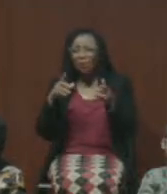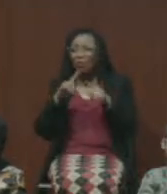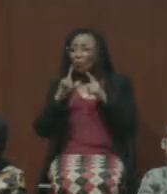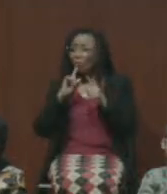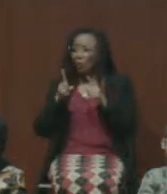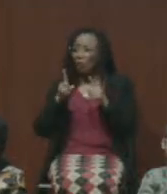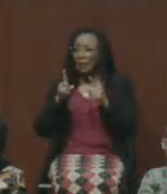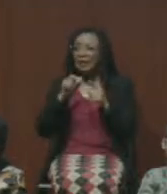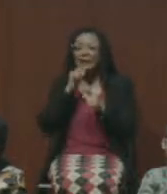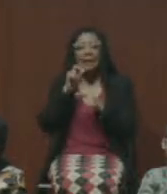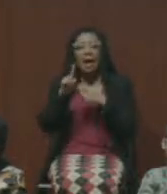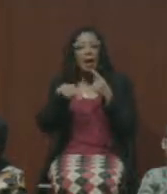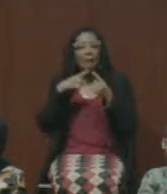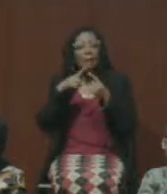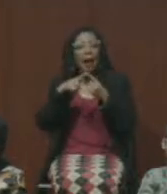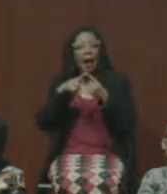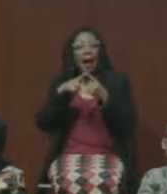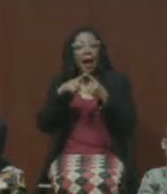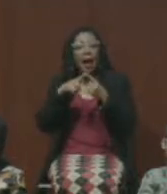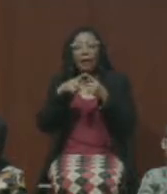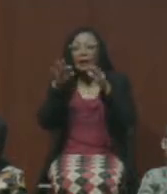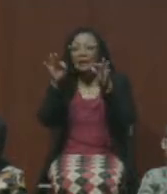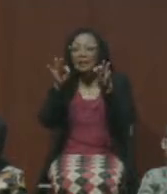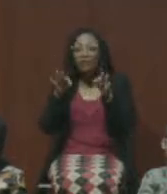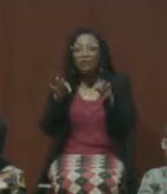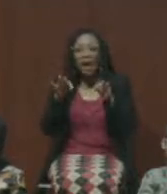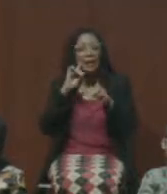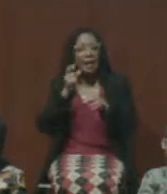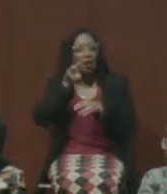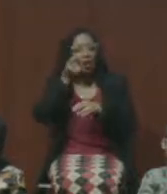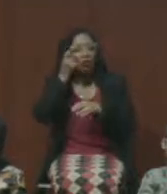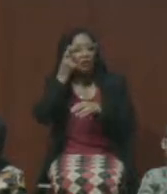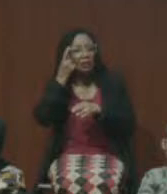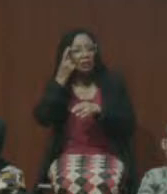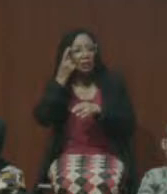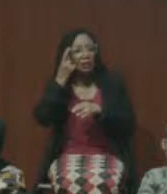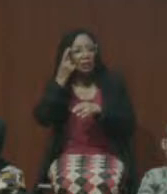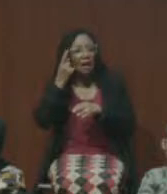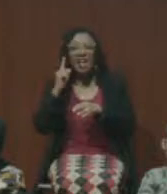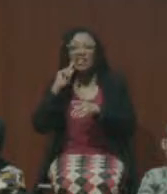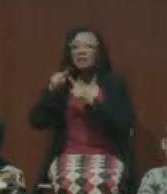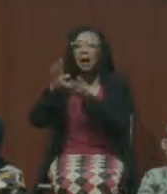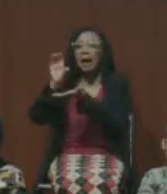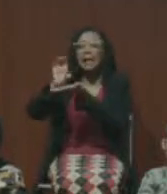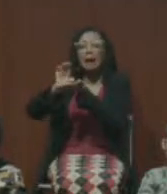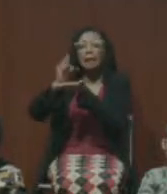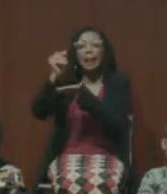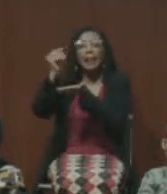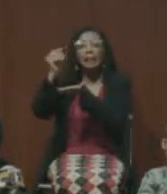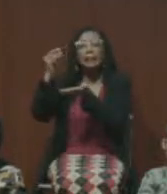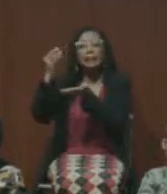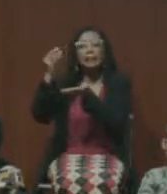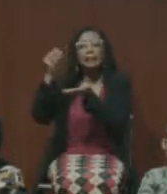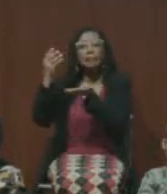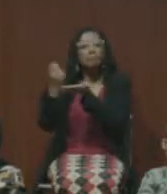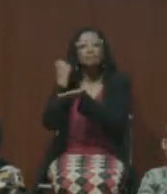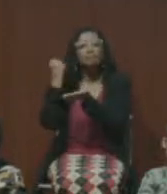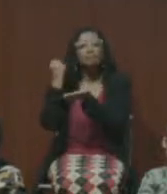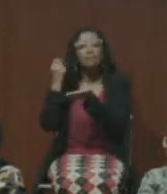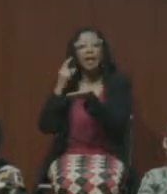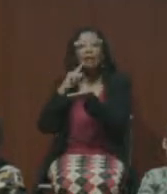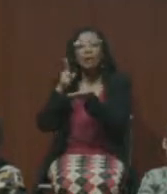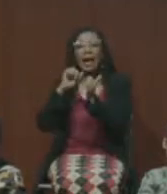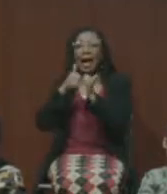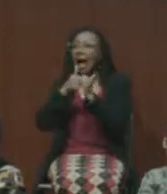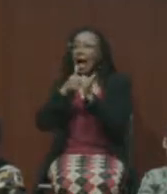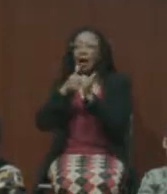it's really about defining and understanding. I think it's about capitalism and how we fuel it